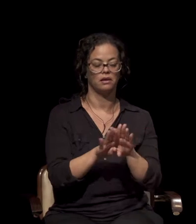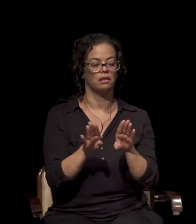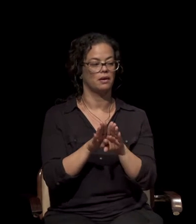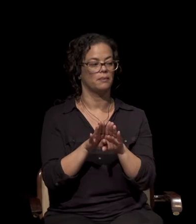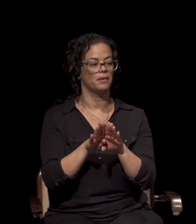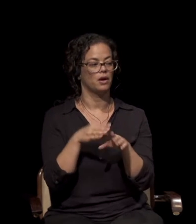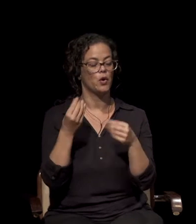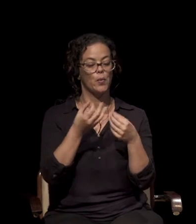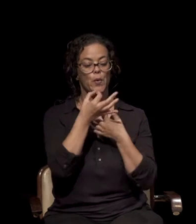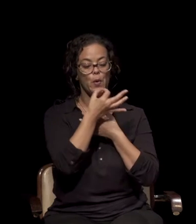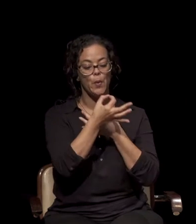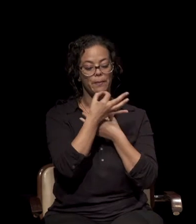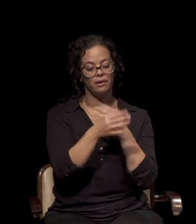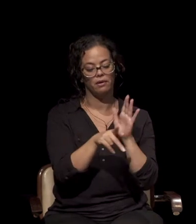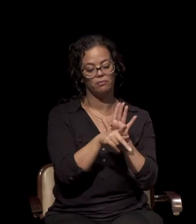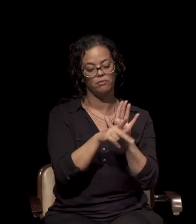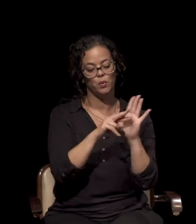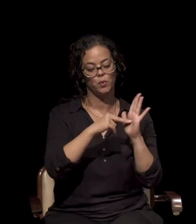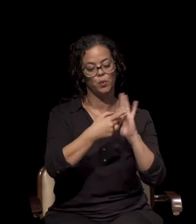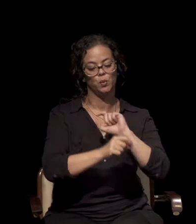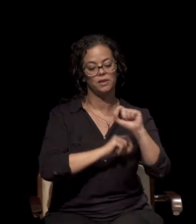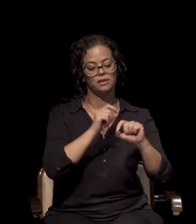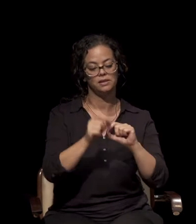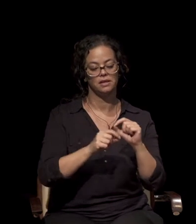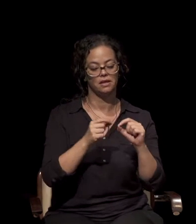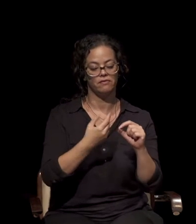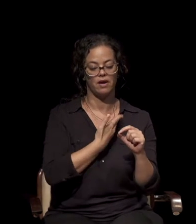is meant by the public sphere?